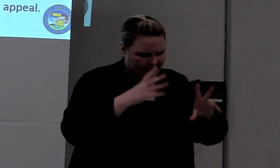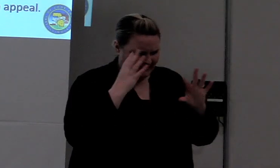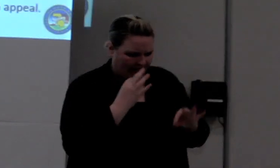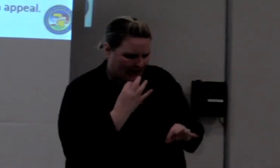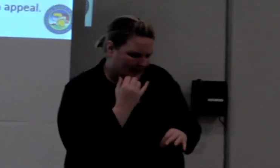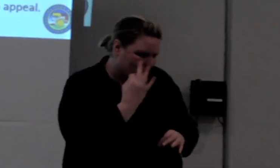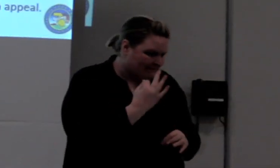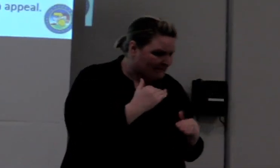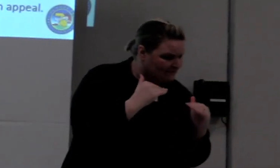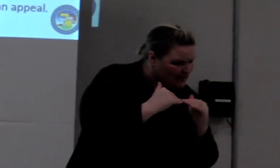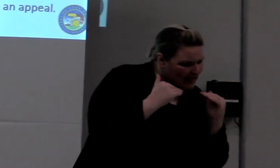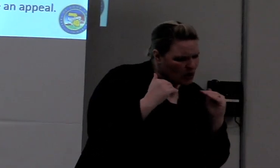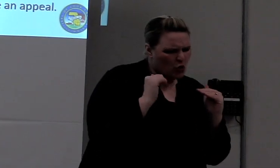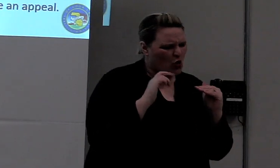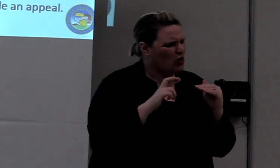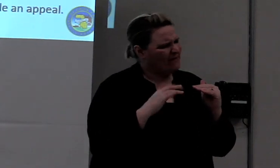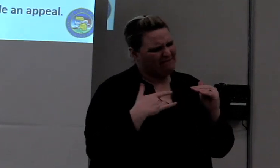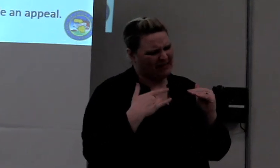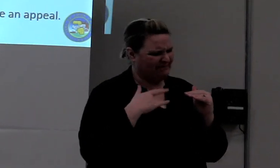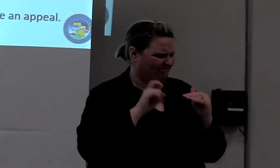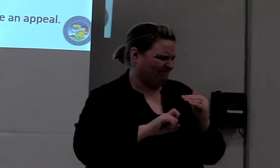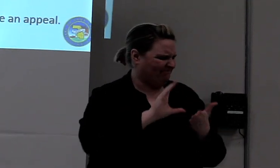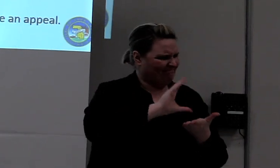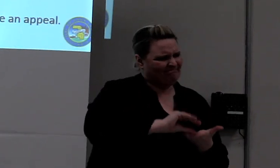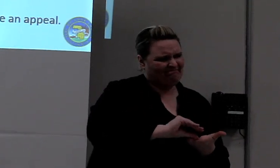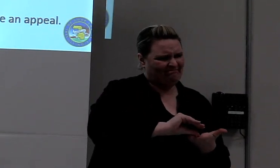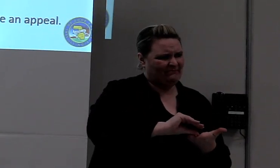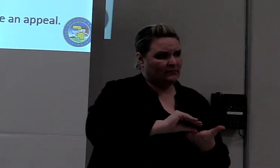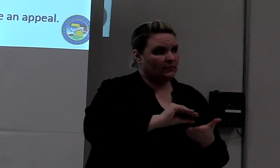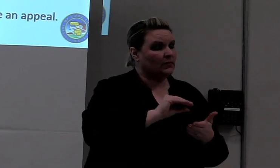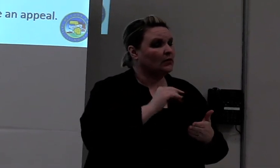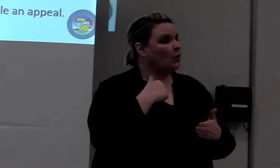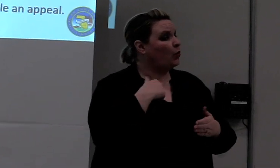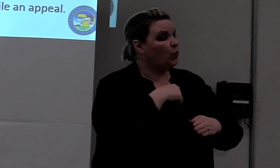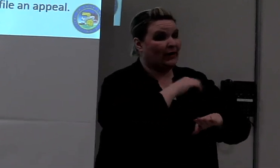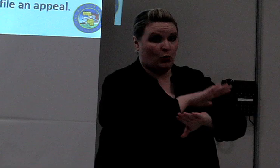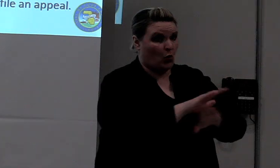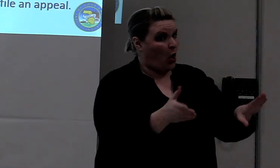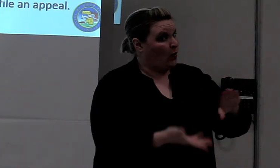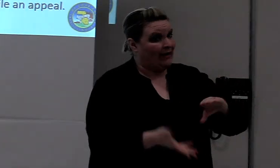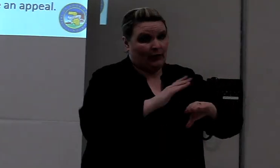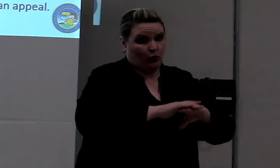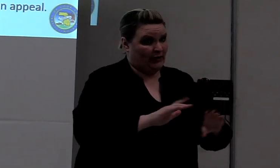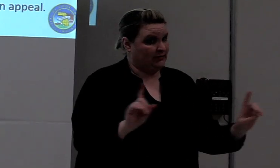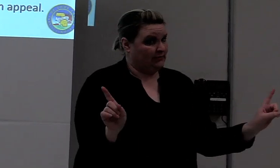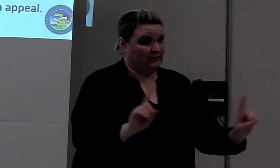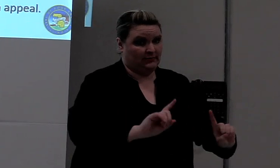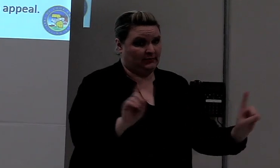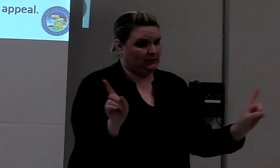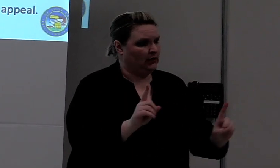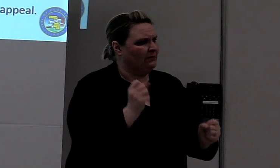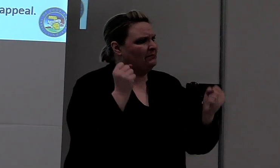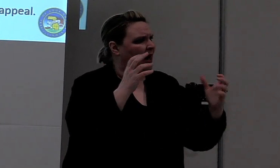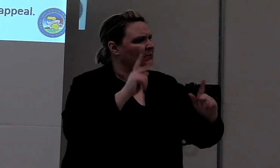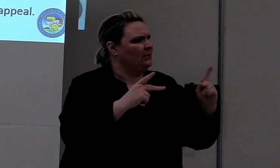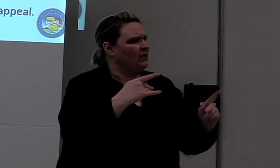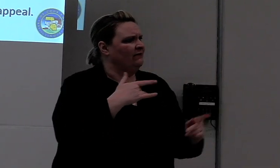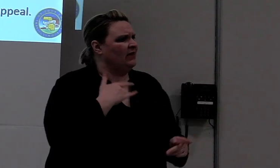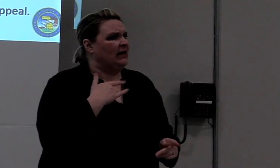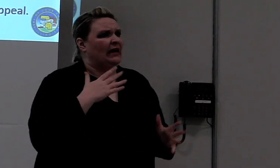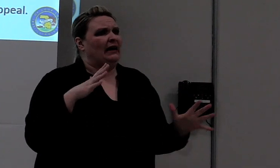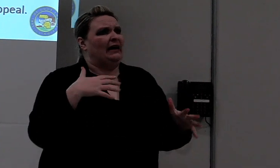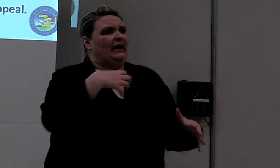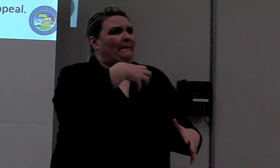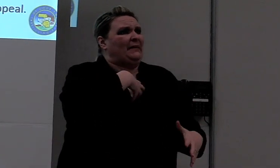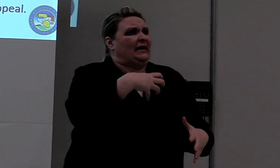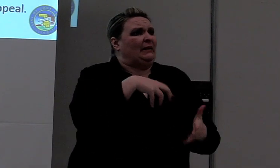assessed, or we will grant a reduction of some sort. We don't increase your assessment. So there's a fear out there that if you appeal to the Board of Review